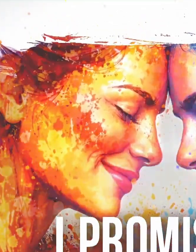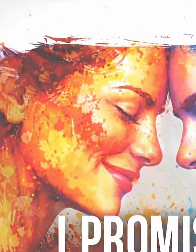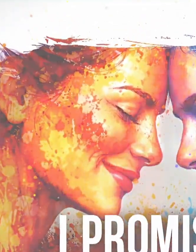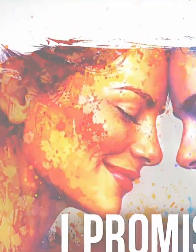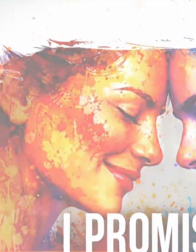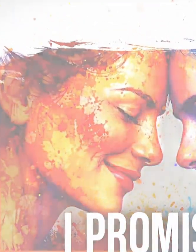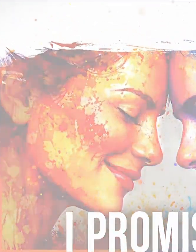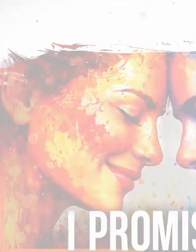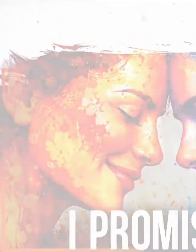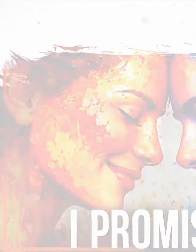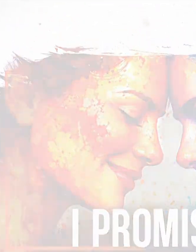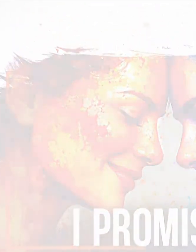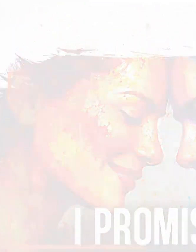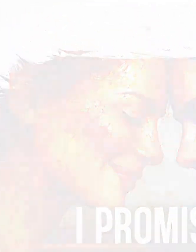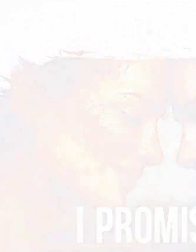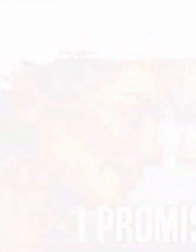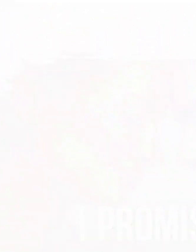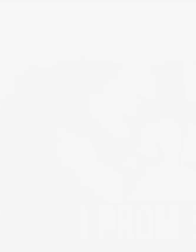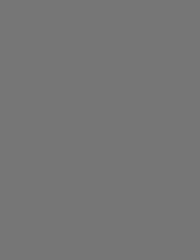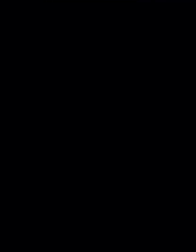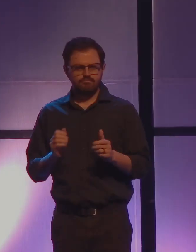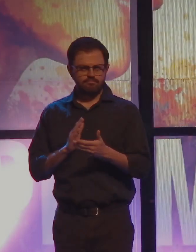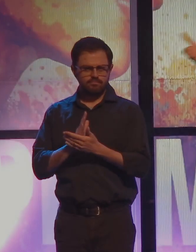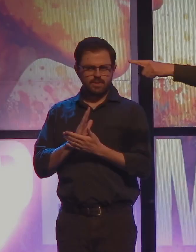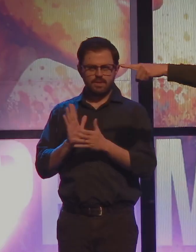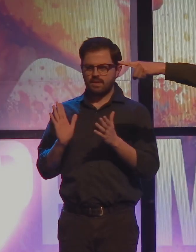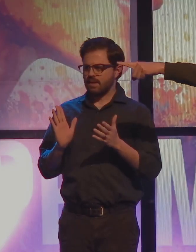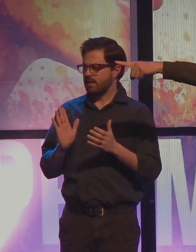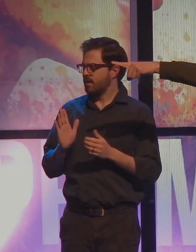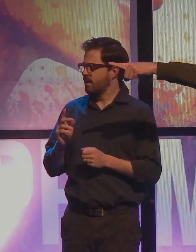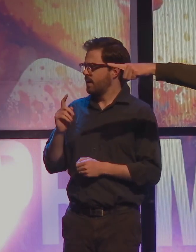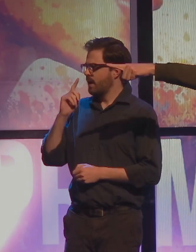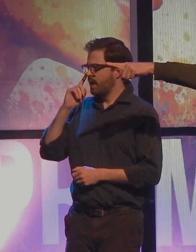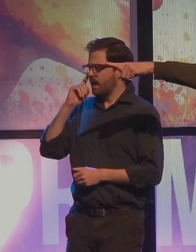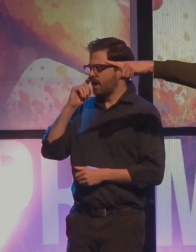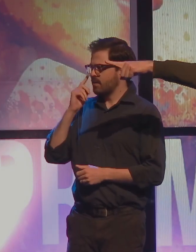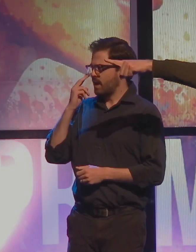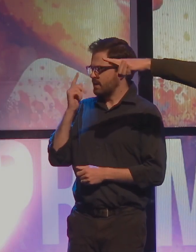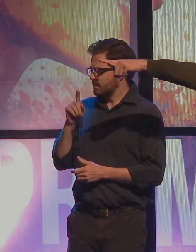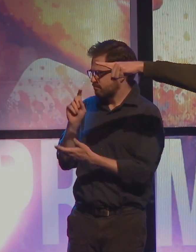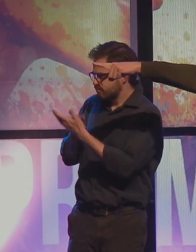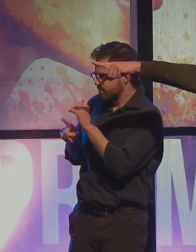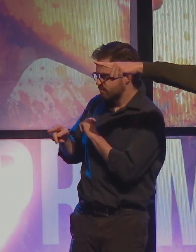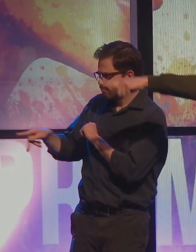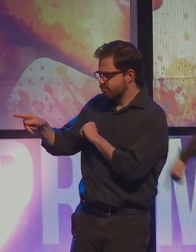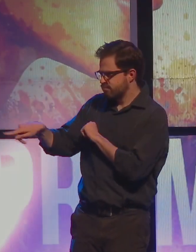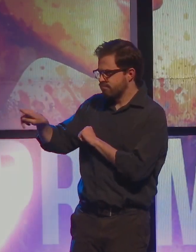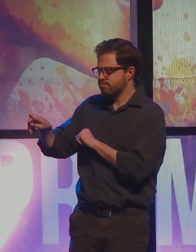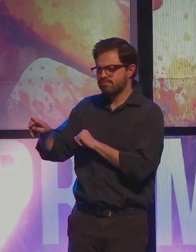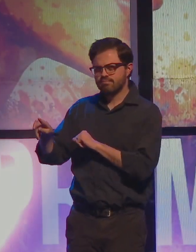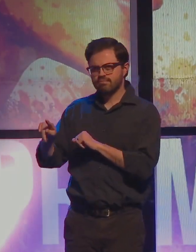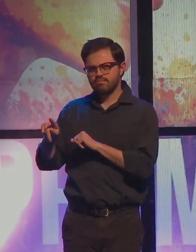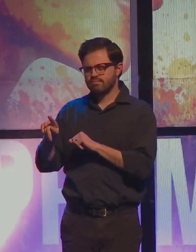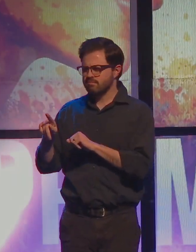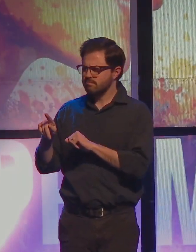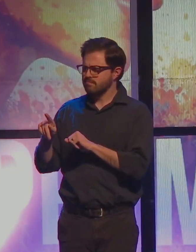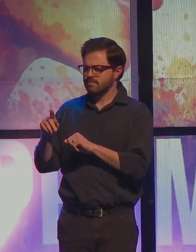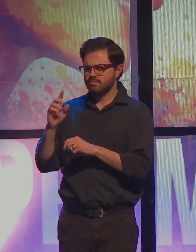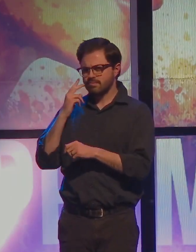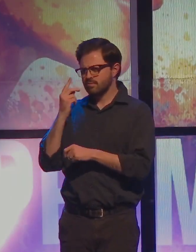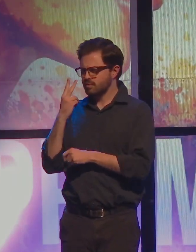Hey, good morning. All right. I thought I saw you all over at AKA Kitchen the other